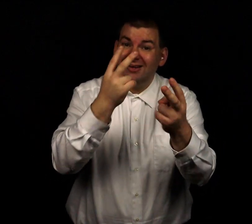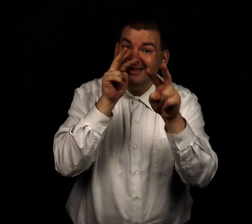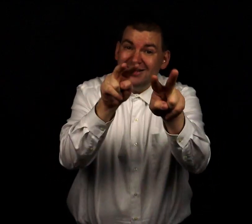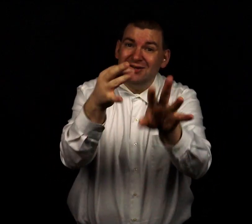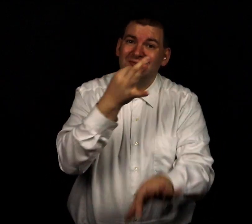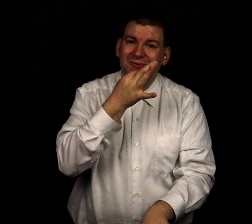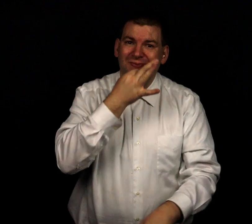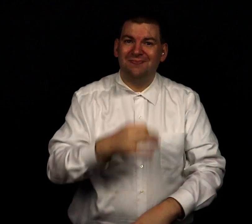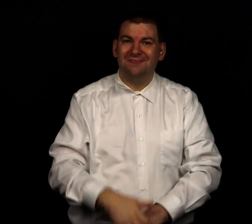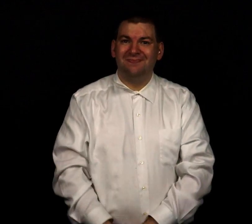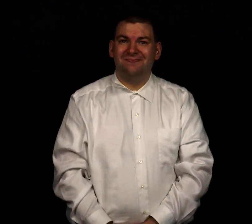soon.